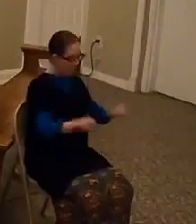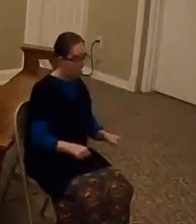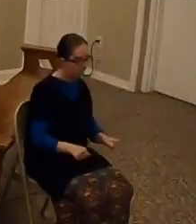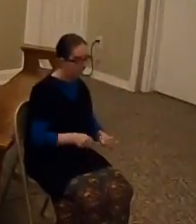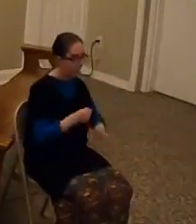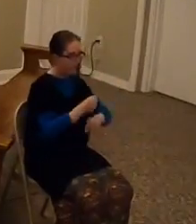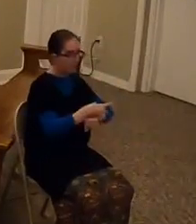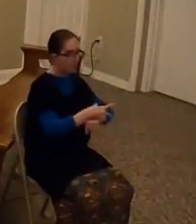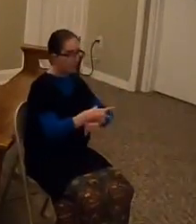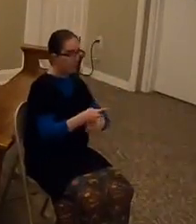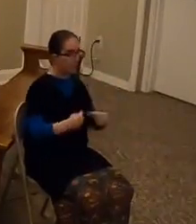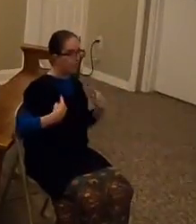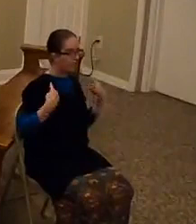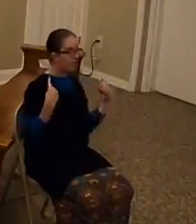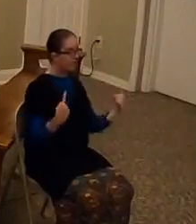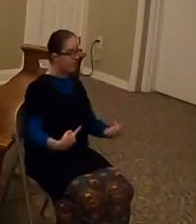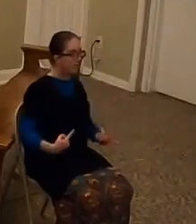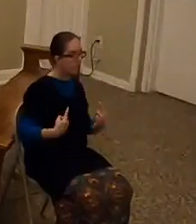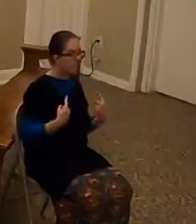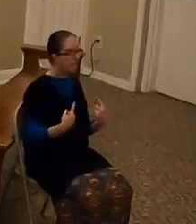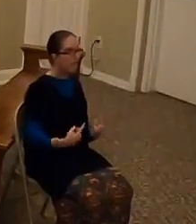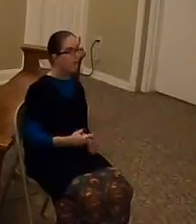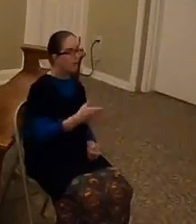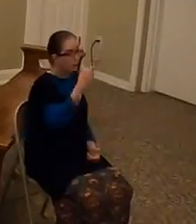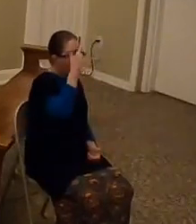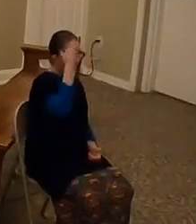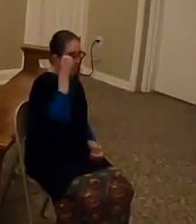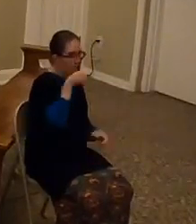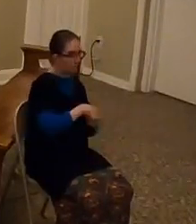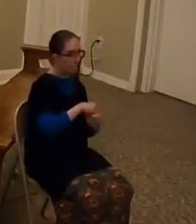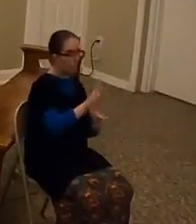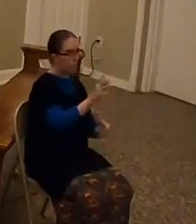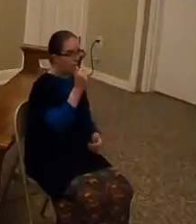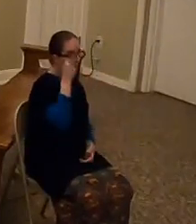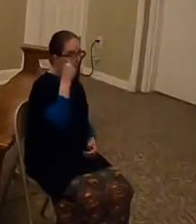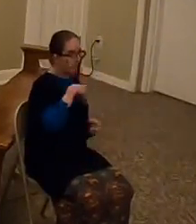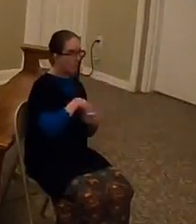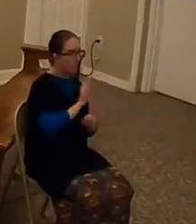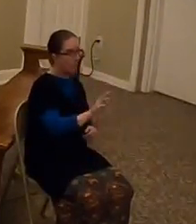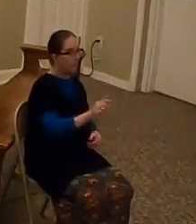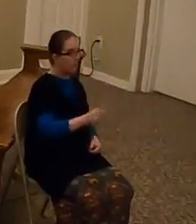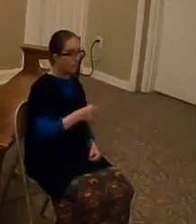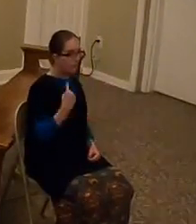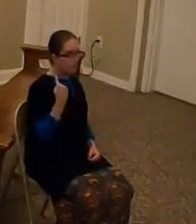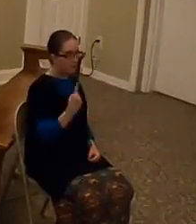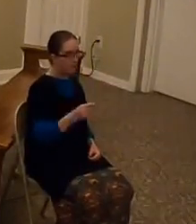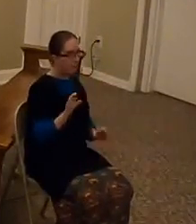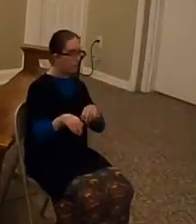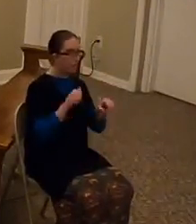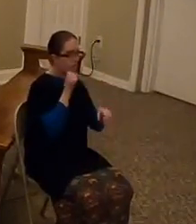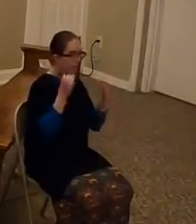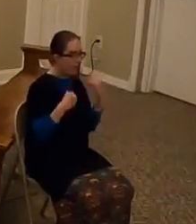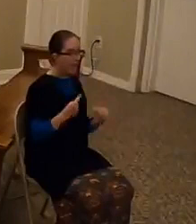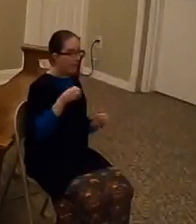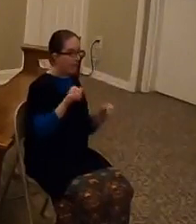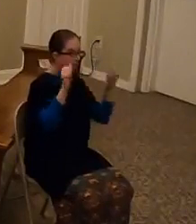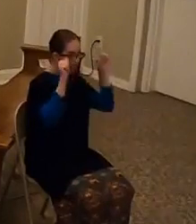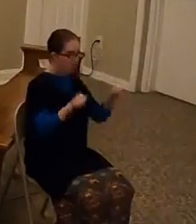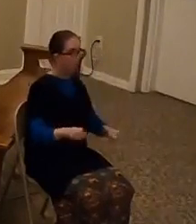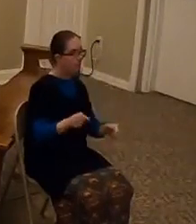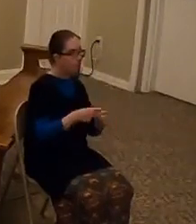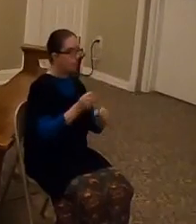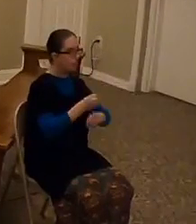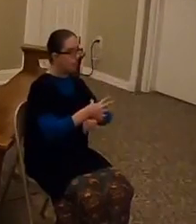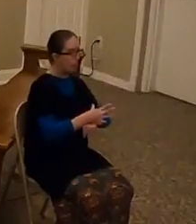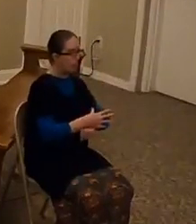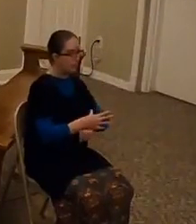to overcome sin. Yes, because in your flesh, in yourself, you do not have the ability to overcome